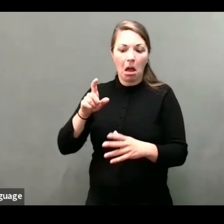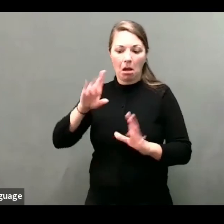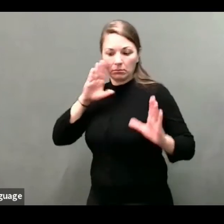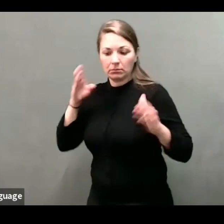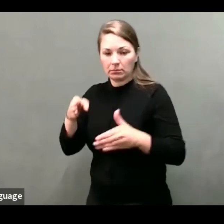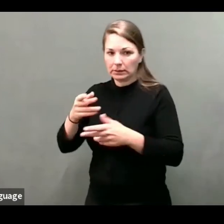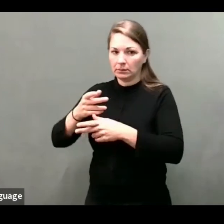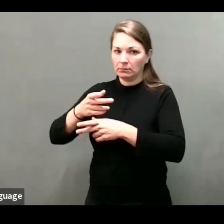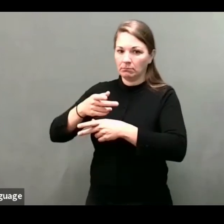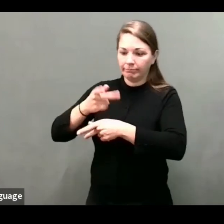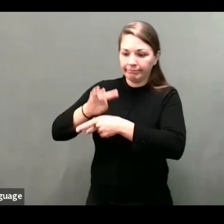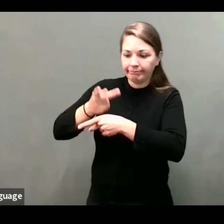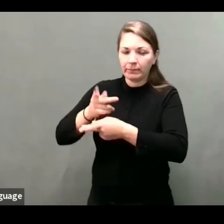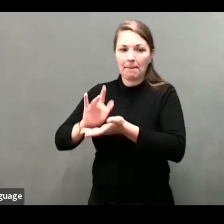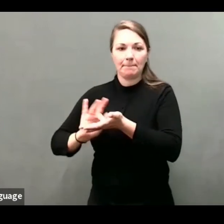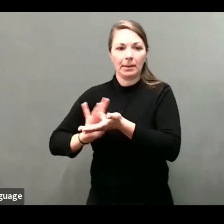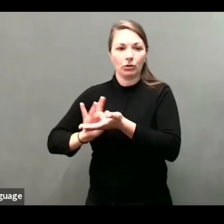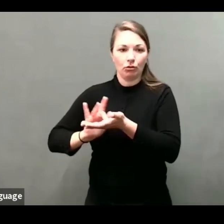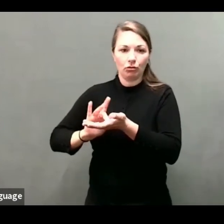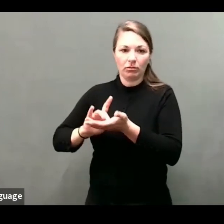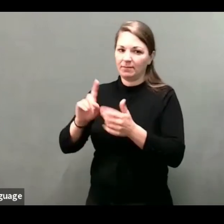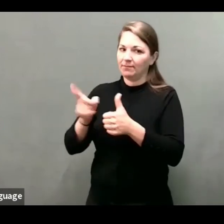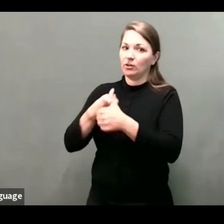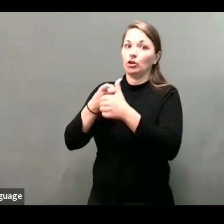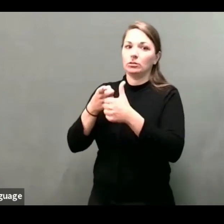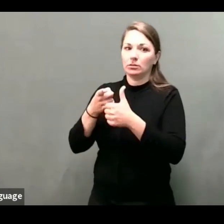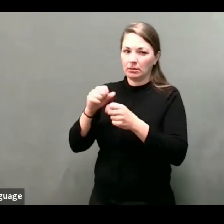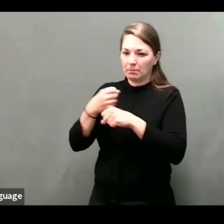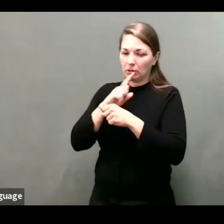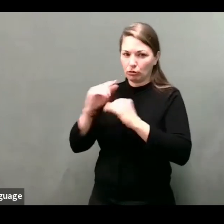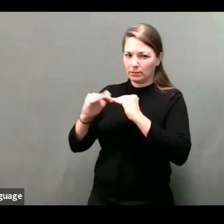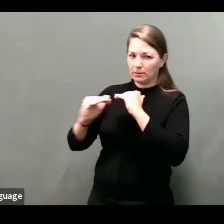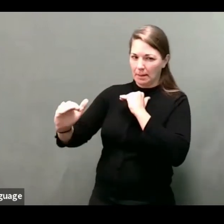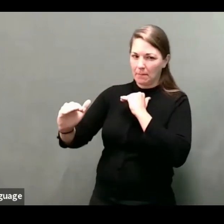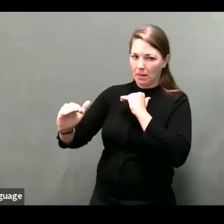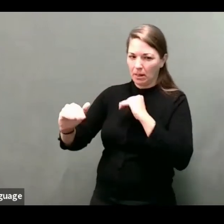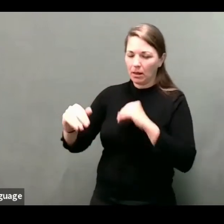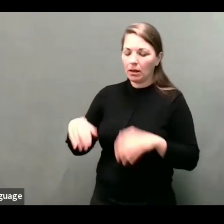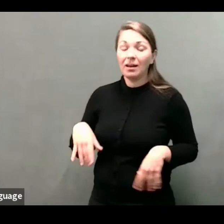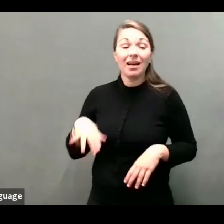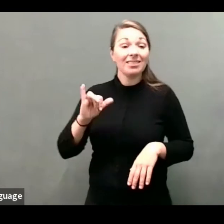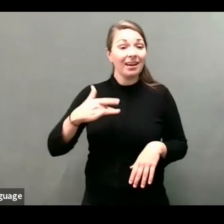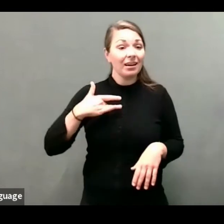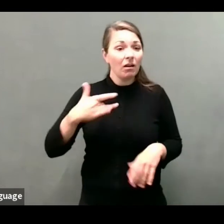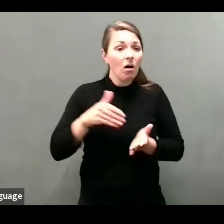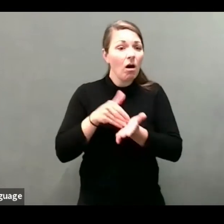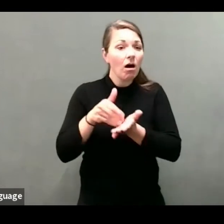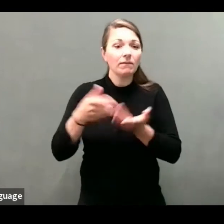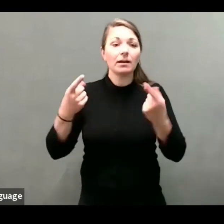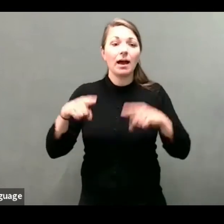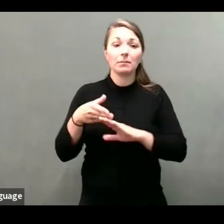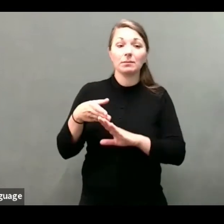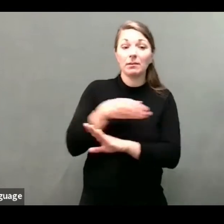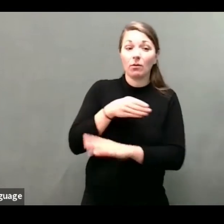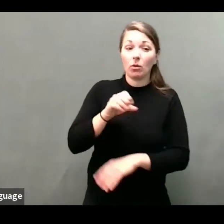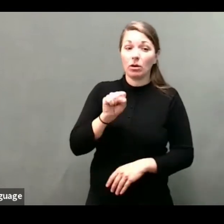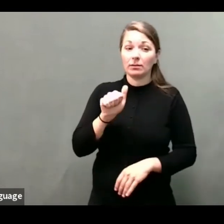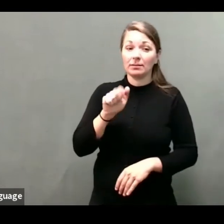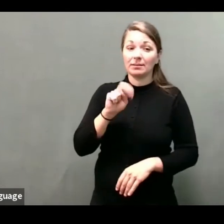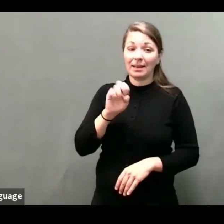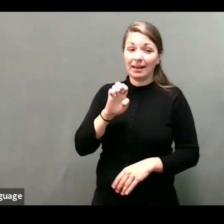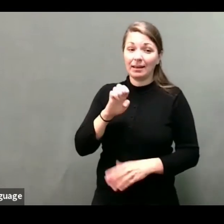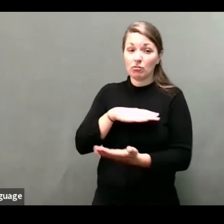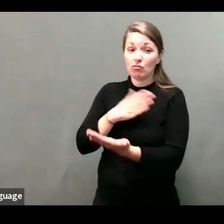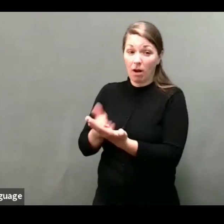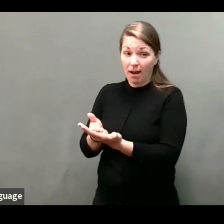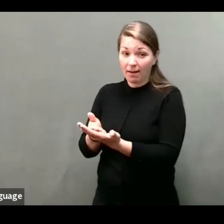stabilized. And this will typically happen before the SANE gets there, because as important as the sexual assault